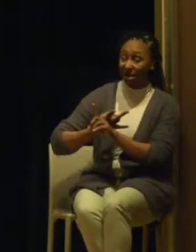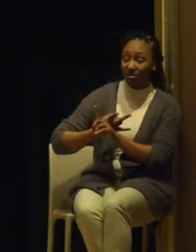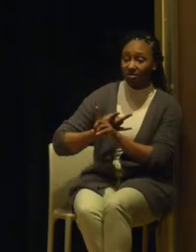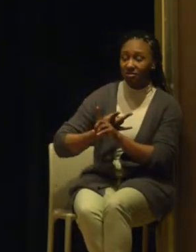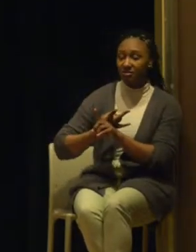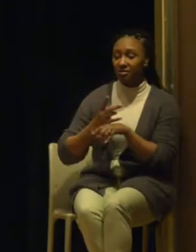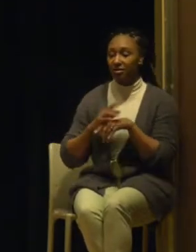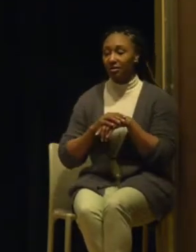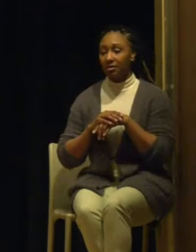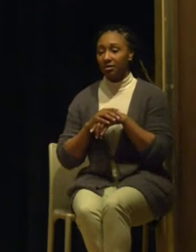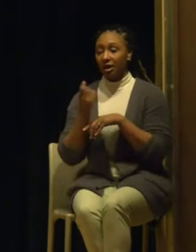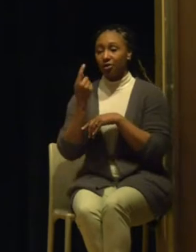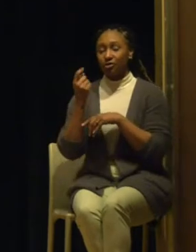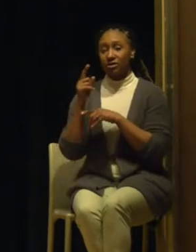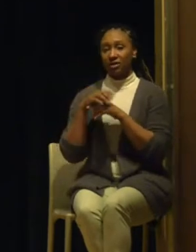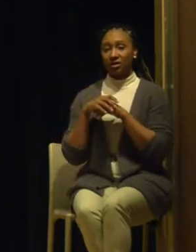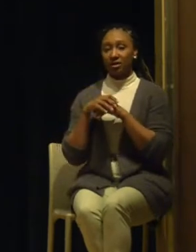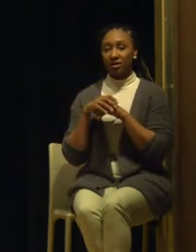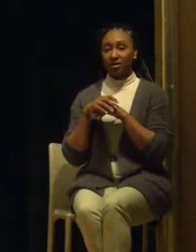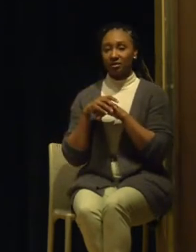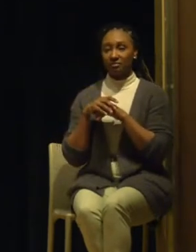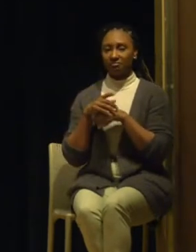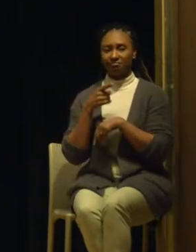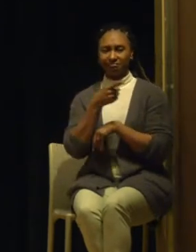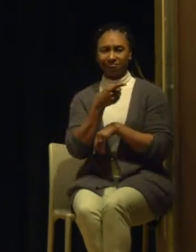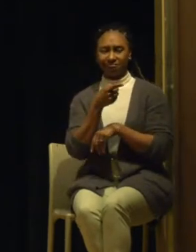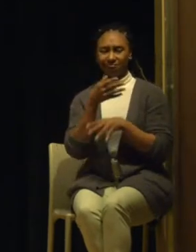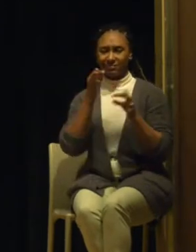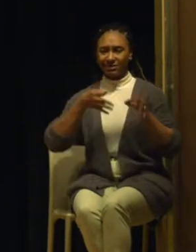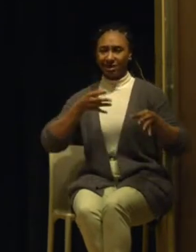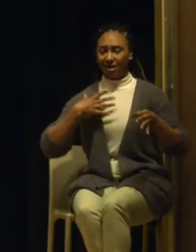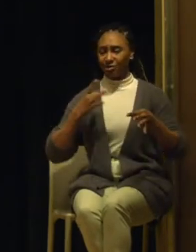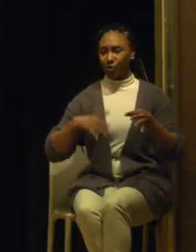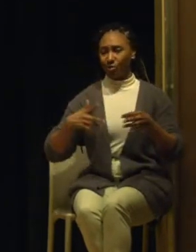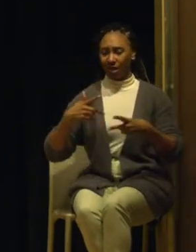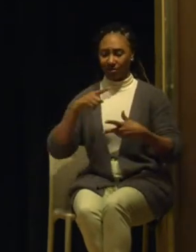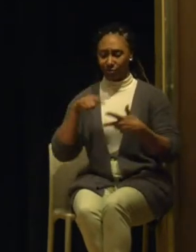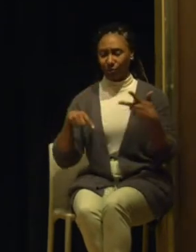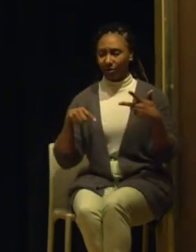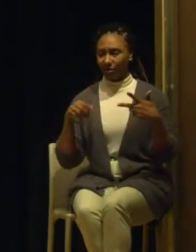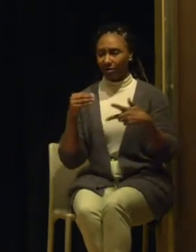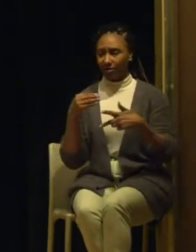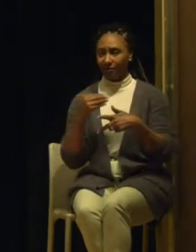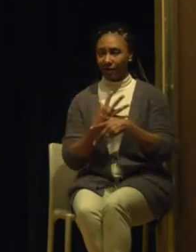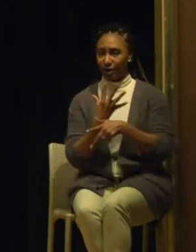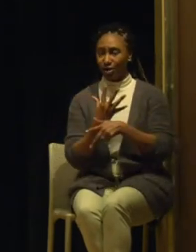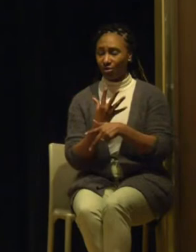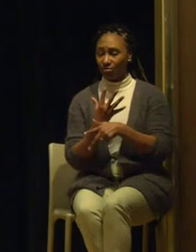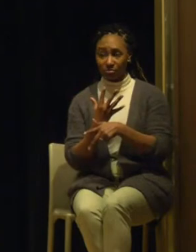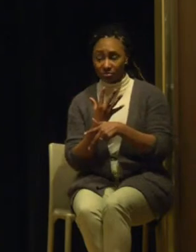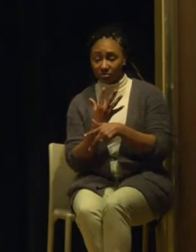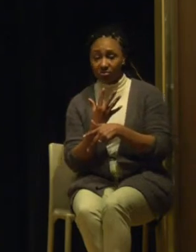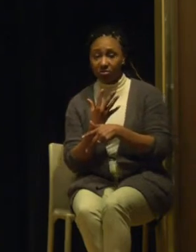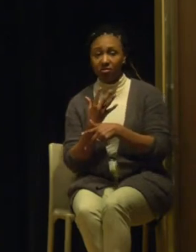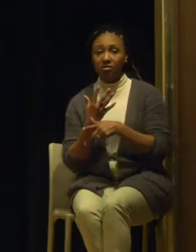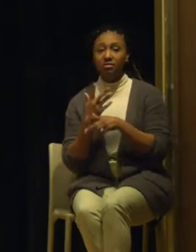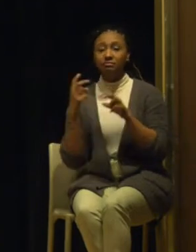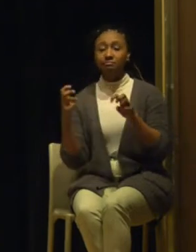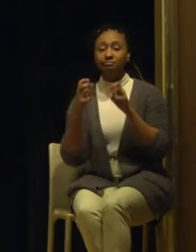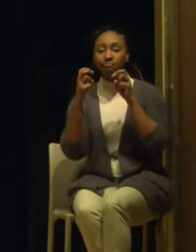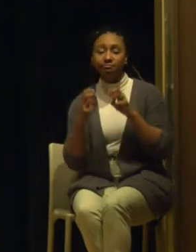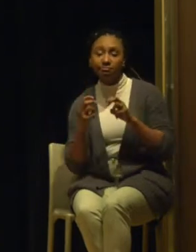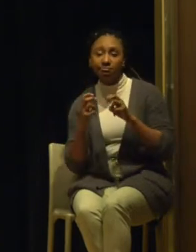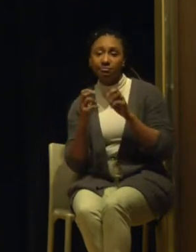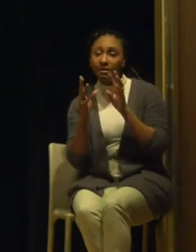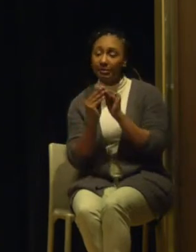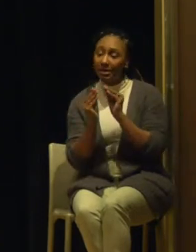Maryland decided he didn't like 3 videos. And so he called me and wanted to come meet with me. I said, sure. And so he said, you know, Miss Lee, I need you